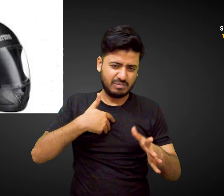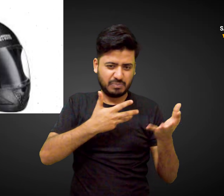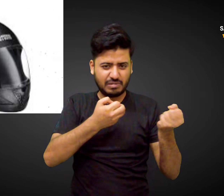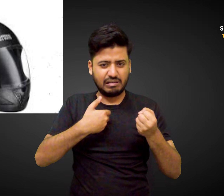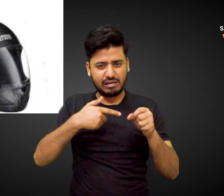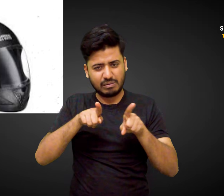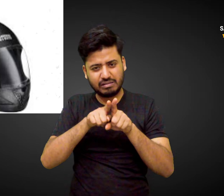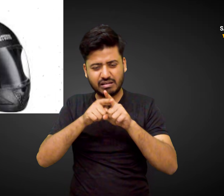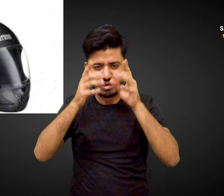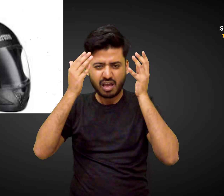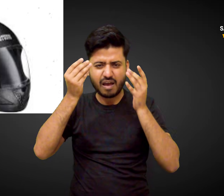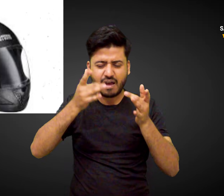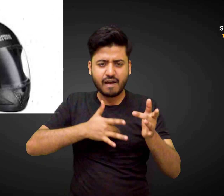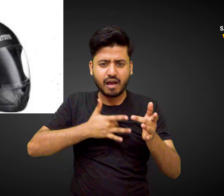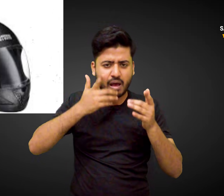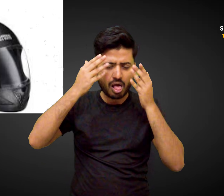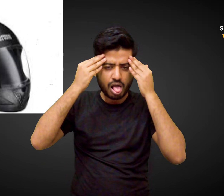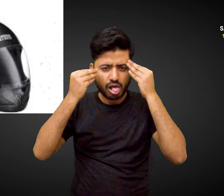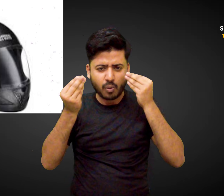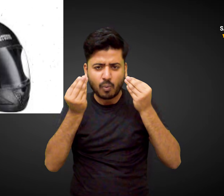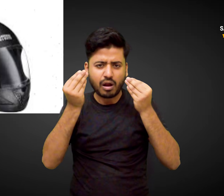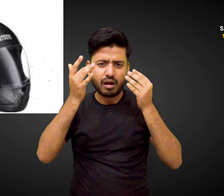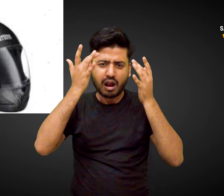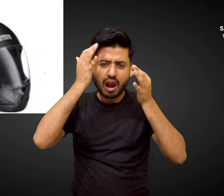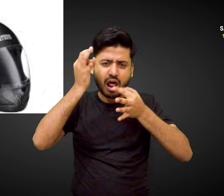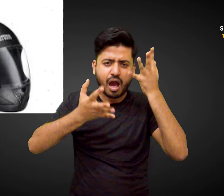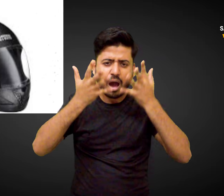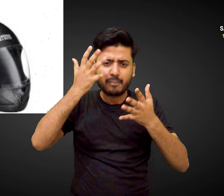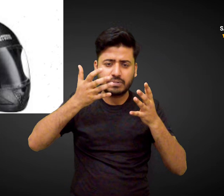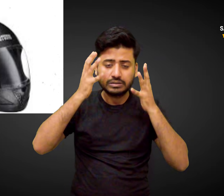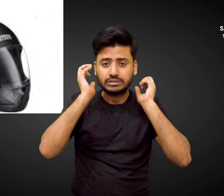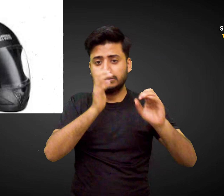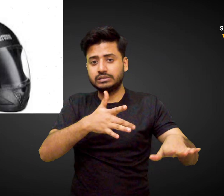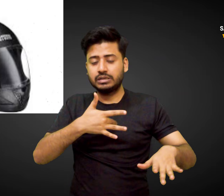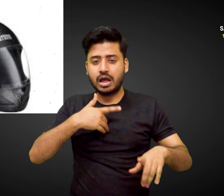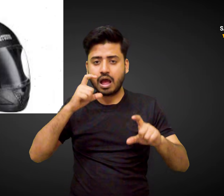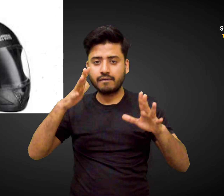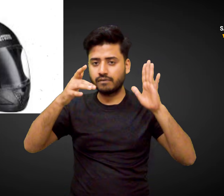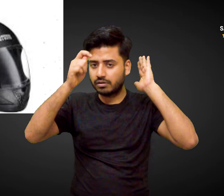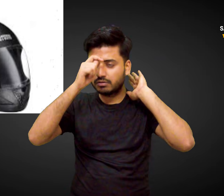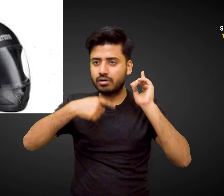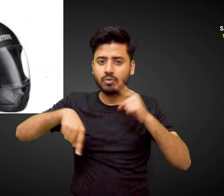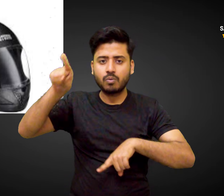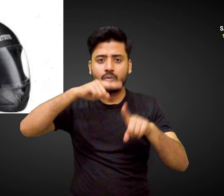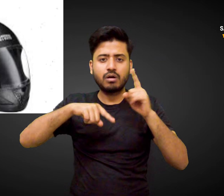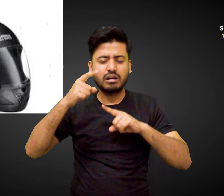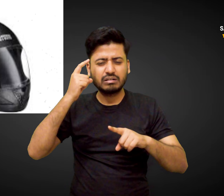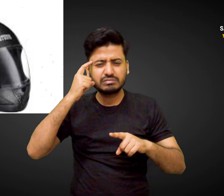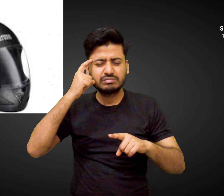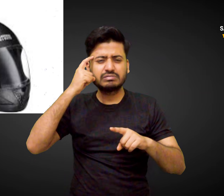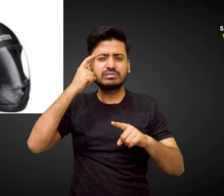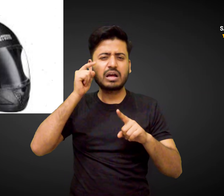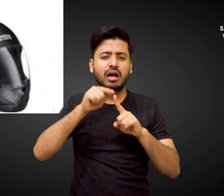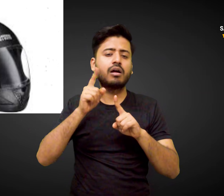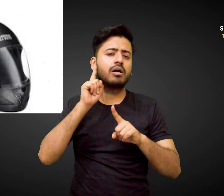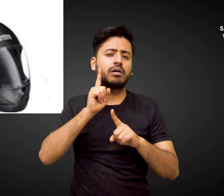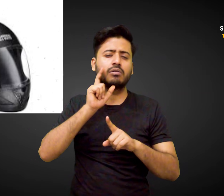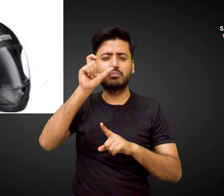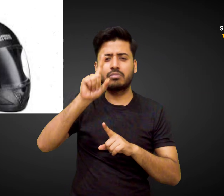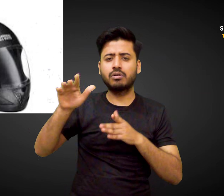breathe. Prep hair before wearing. Apply a leave-in conditioner to keep hair hydrated and ensure your hair is 100% dry